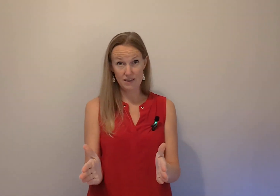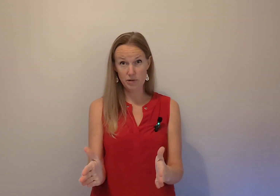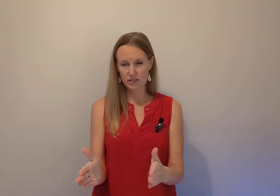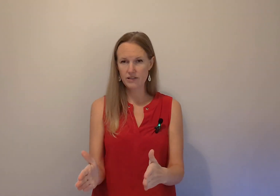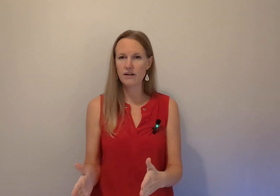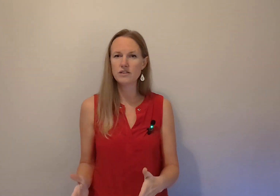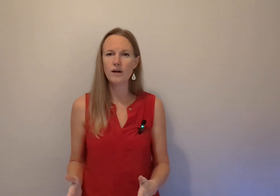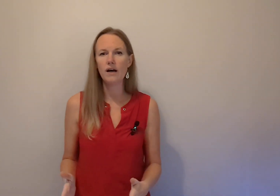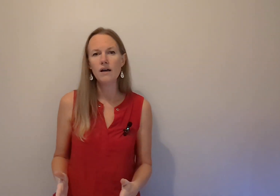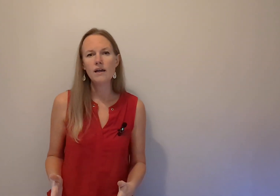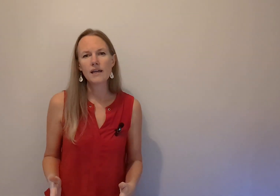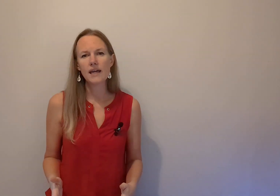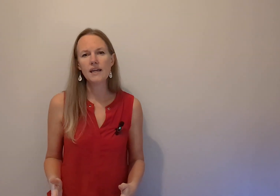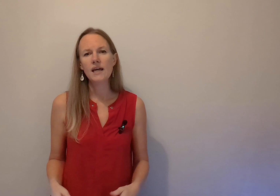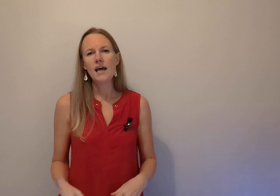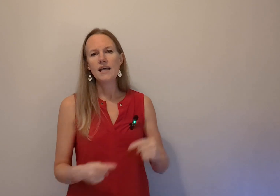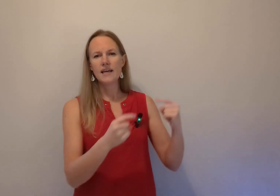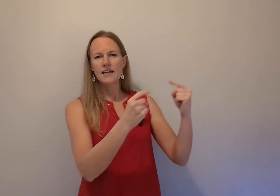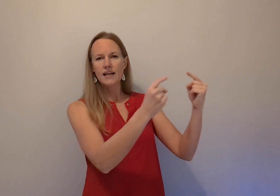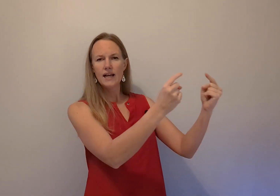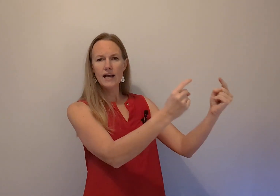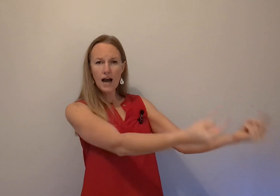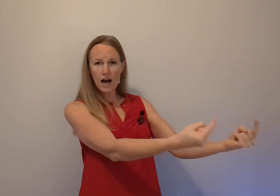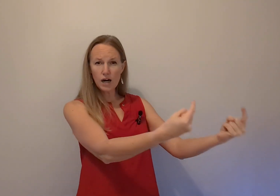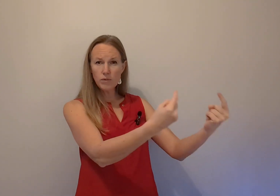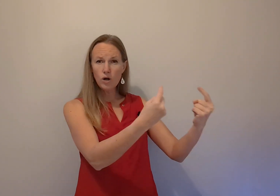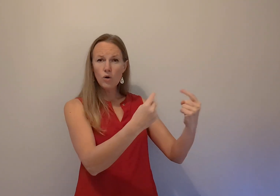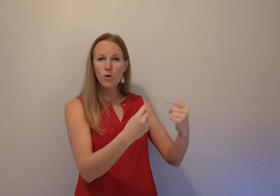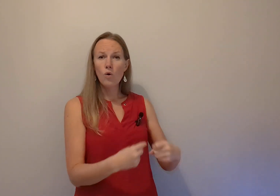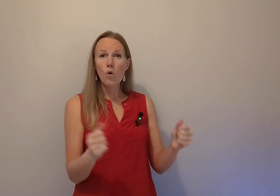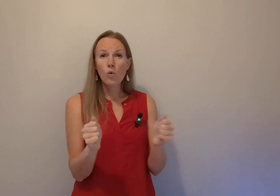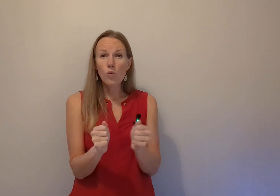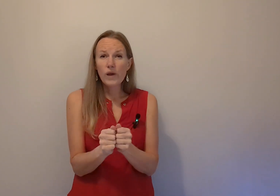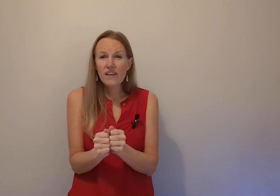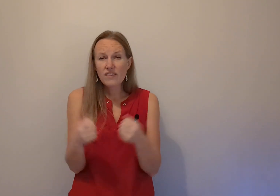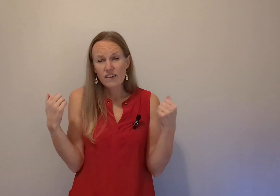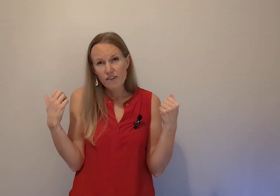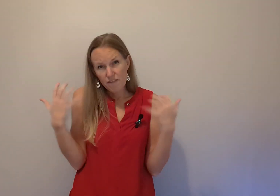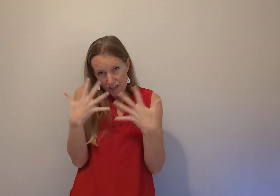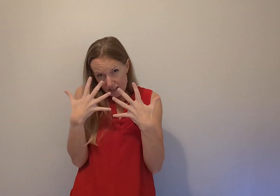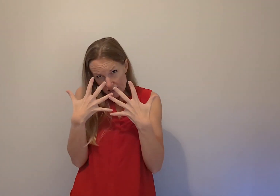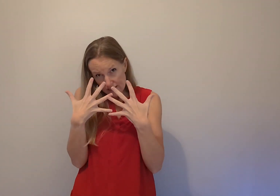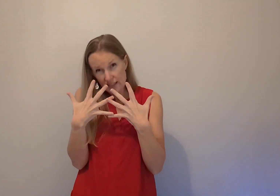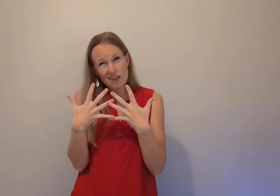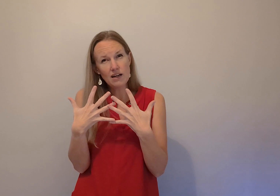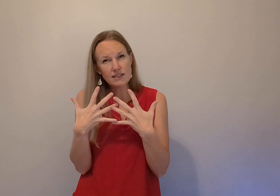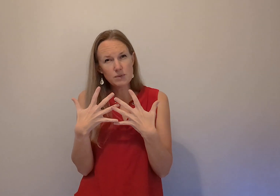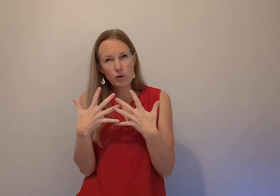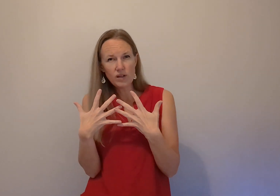the person there as well. Okay, and then come with fears, and then not unspoken, we're